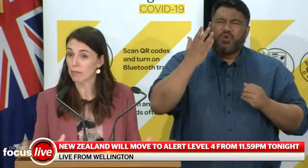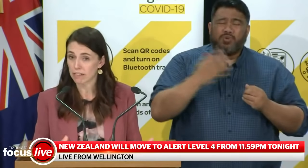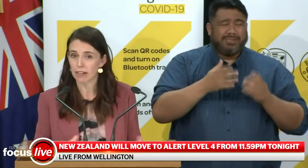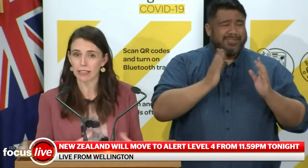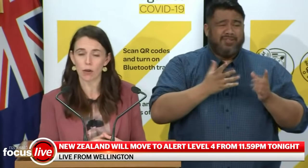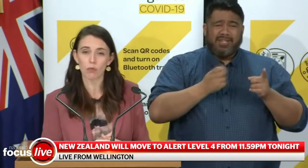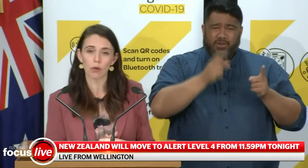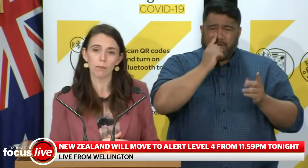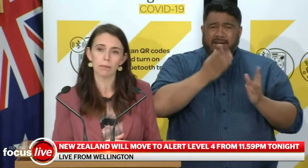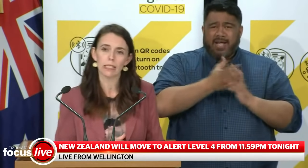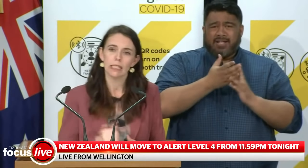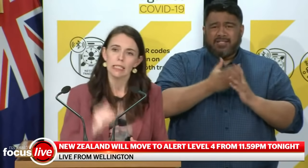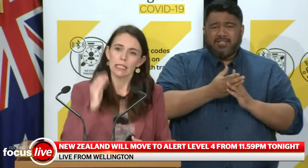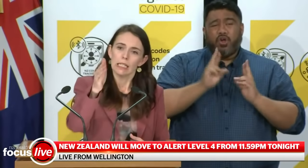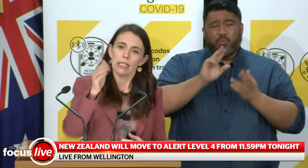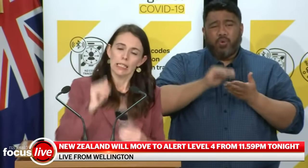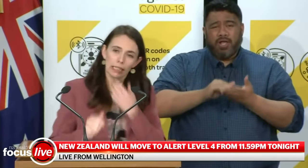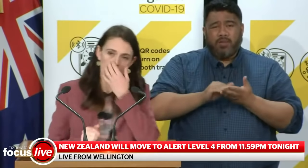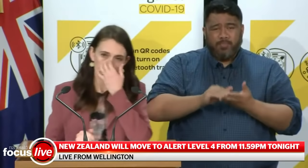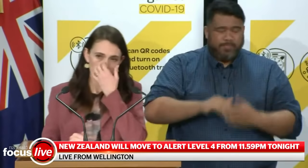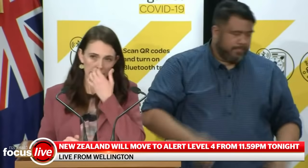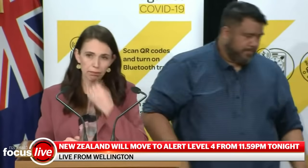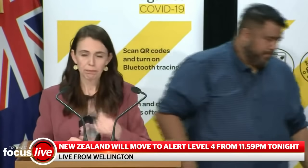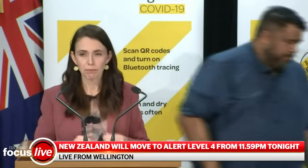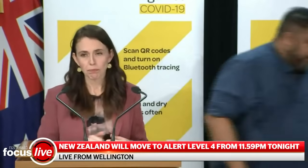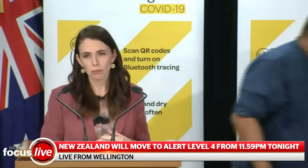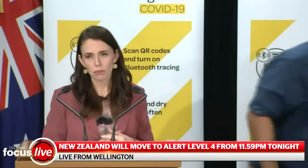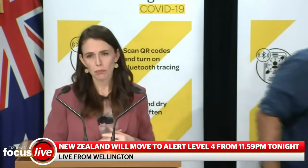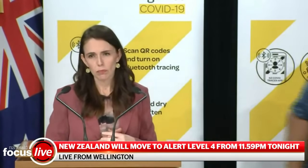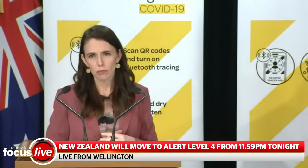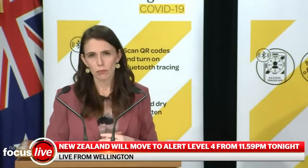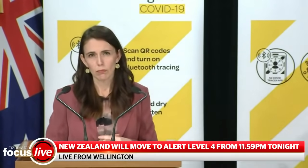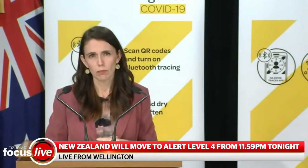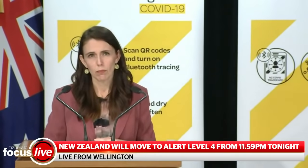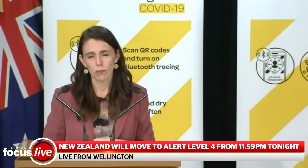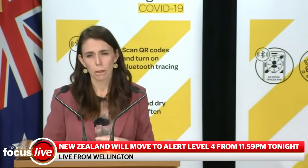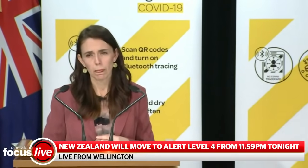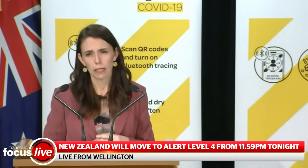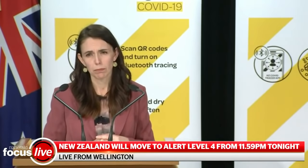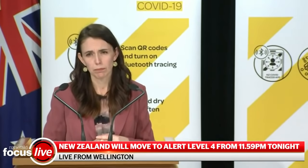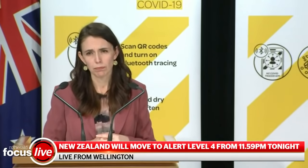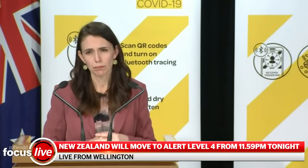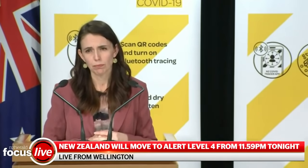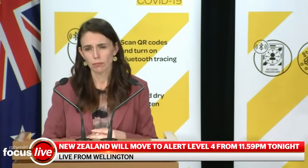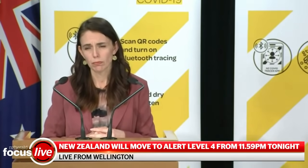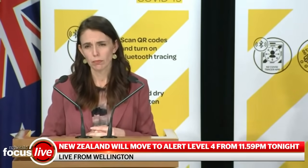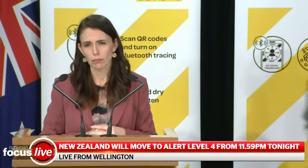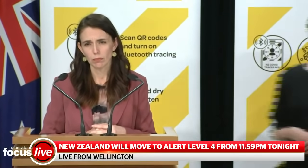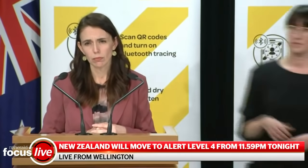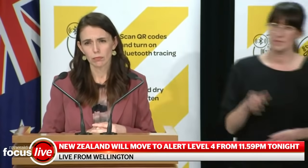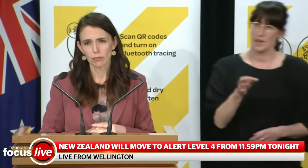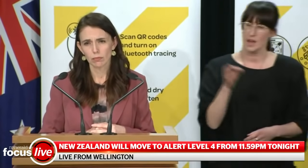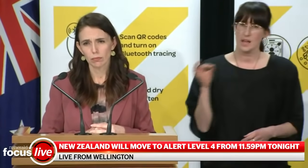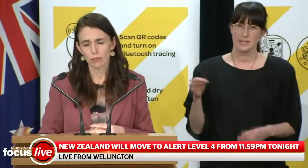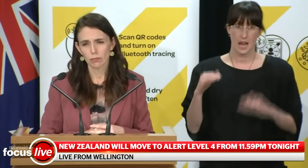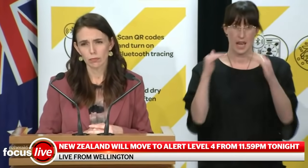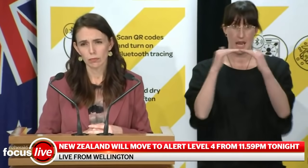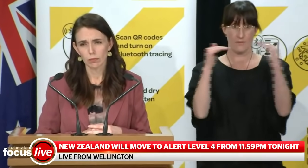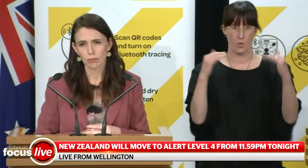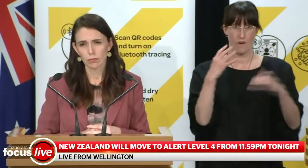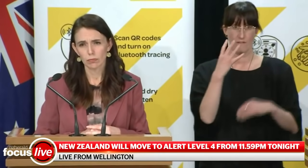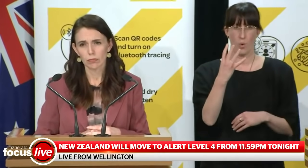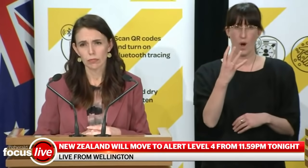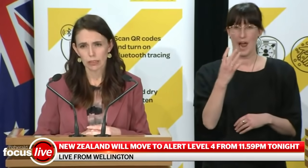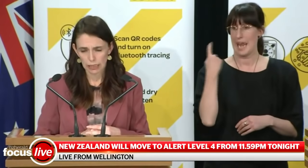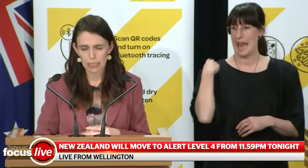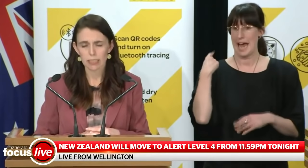that I know many found helpful. Yeah, Henry. During the level 4 lockdown last year, there was not really much of an encouragement for mask